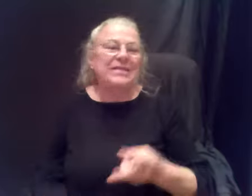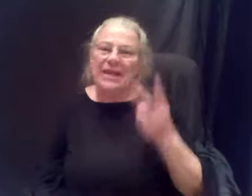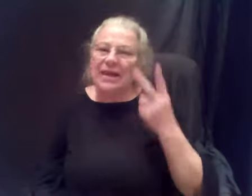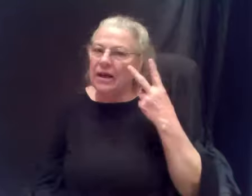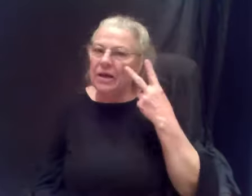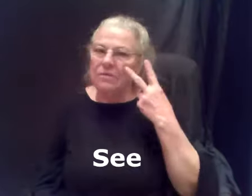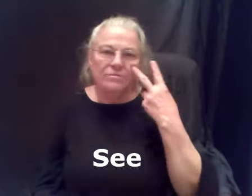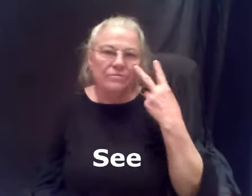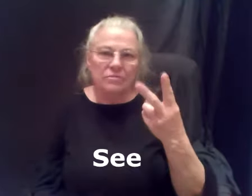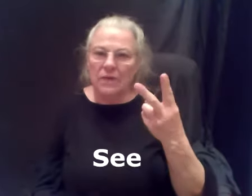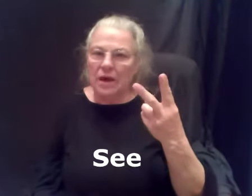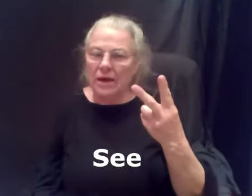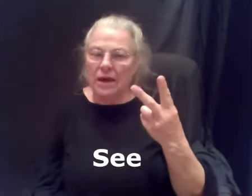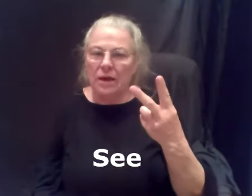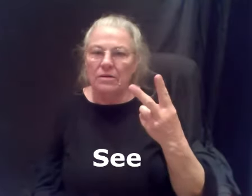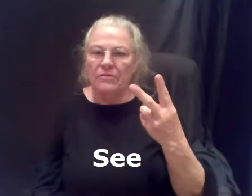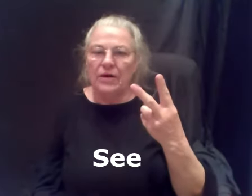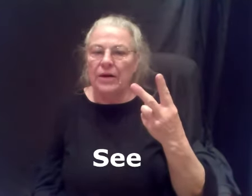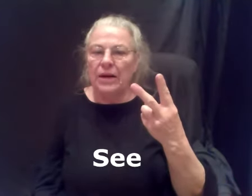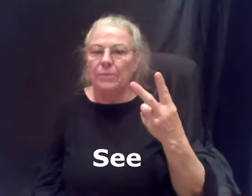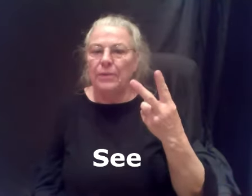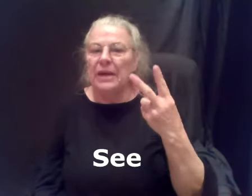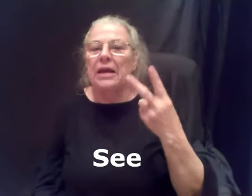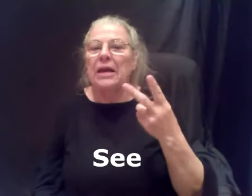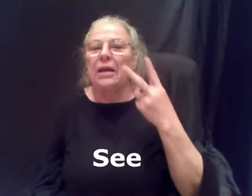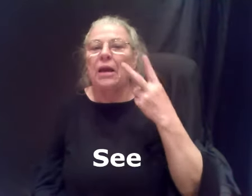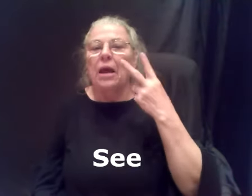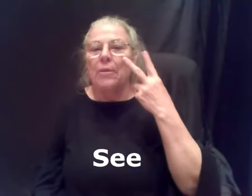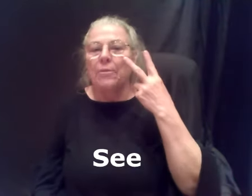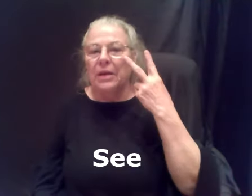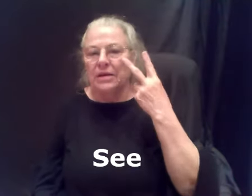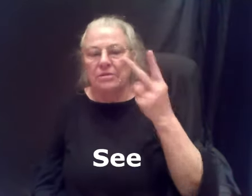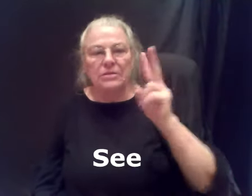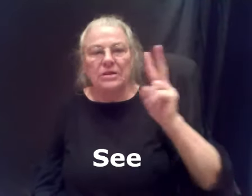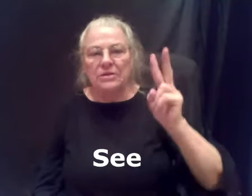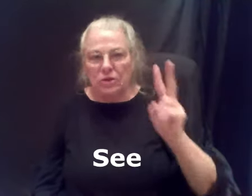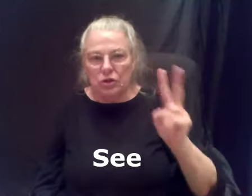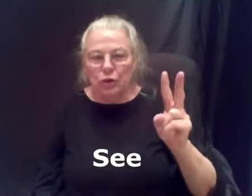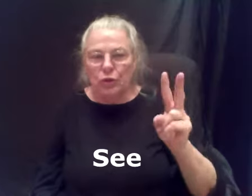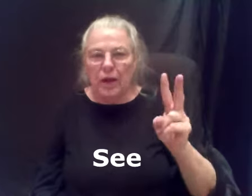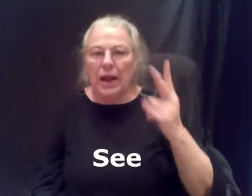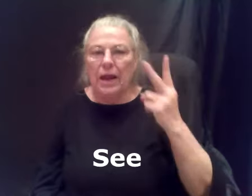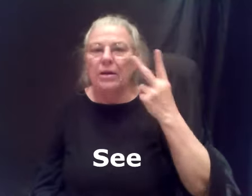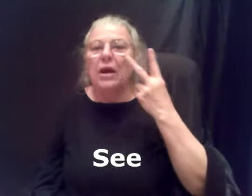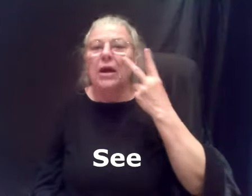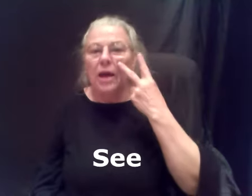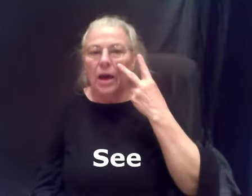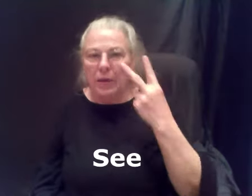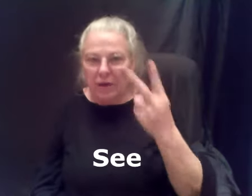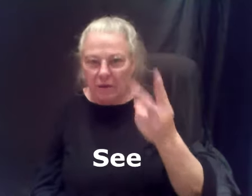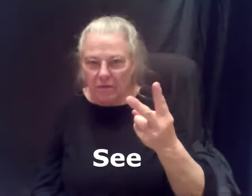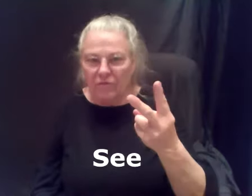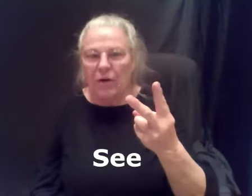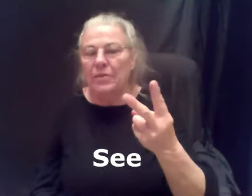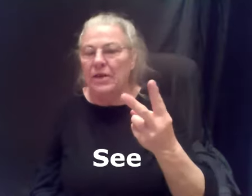see, and again, very beginning, but it is the 2 hand coming from the